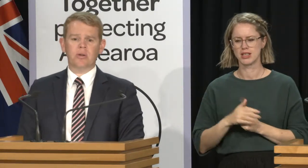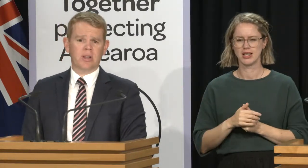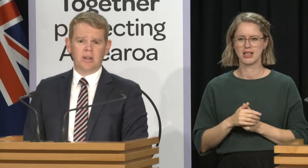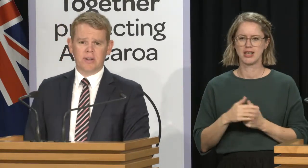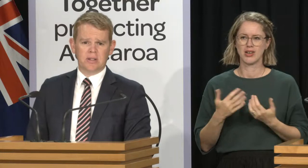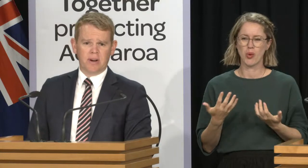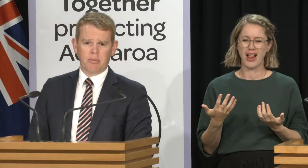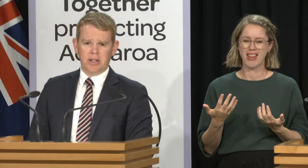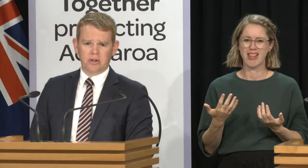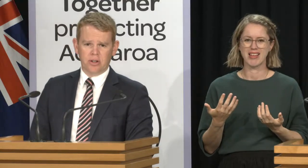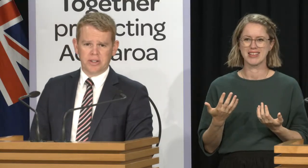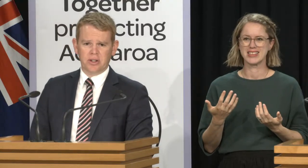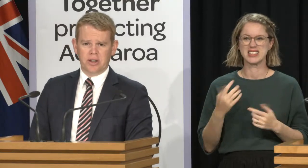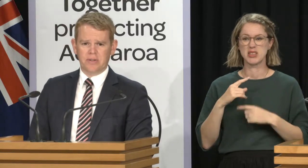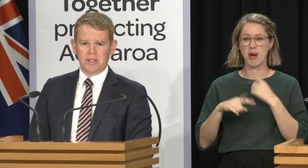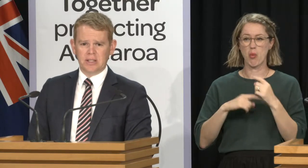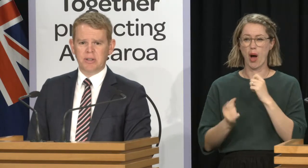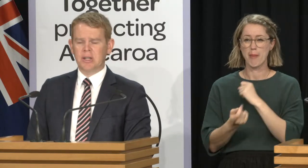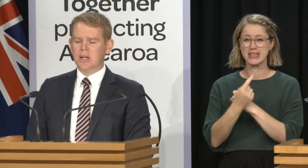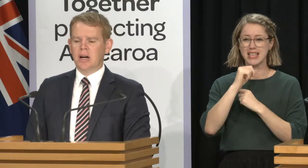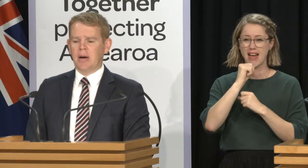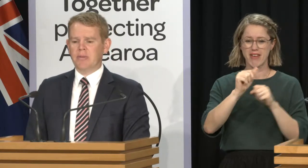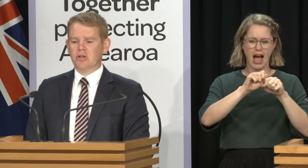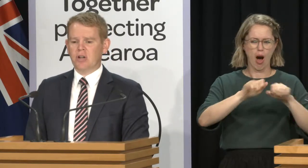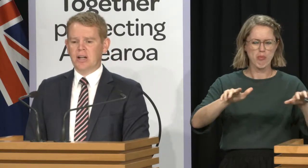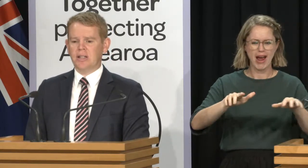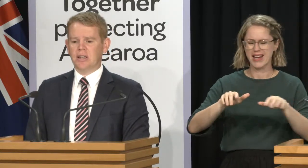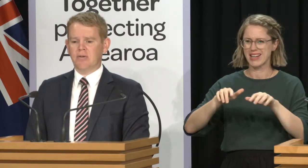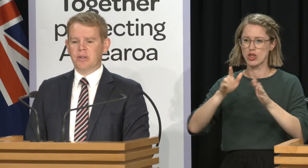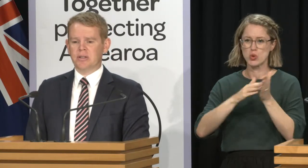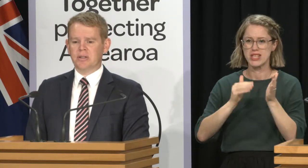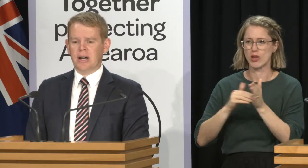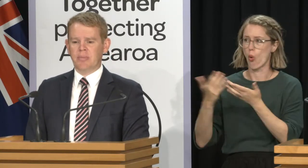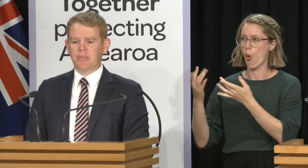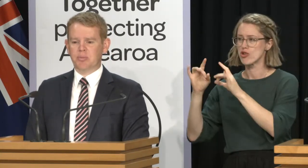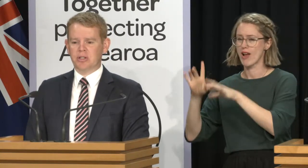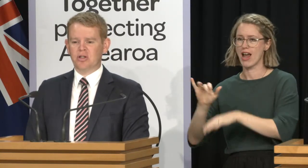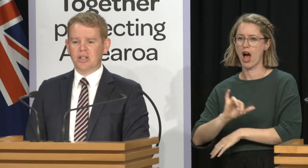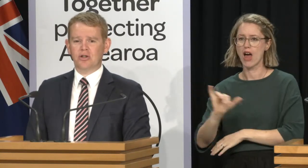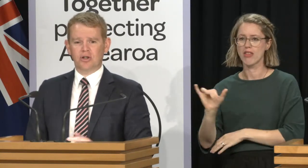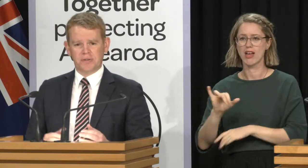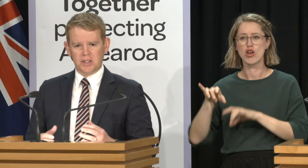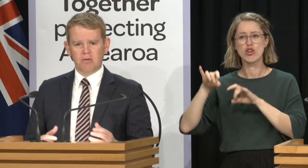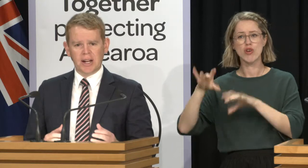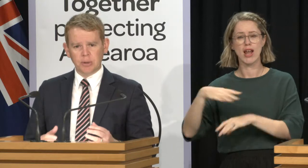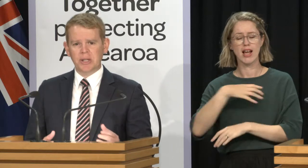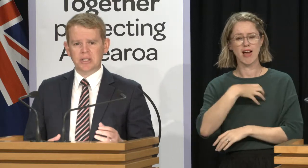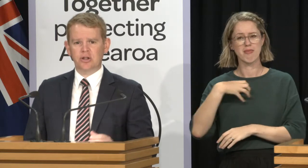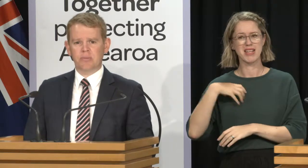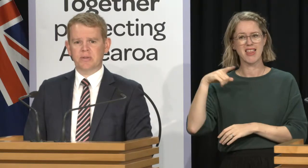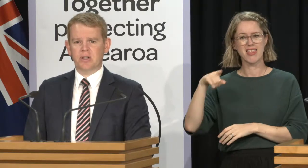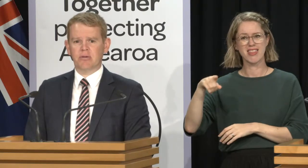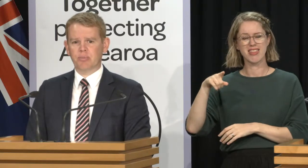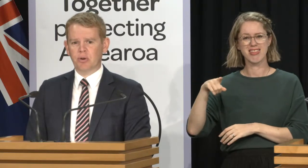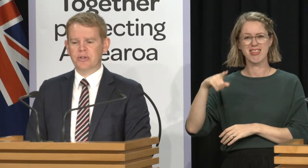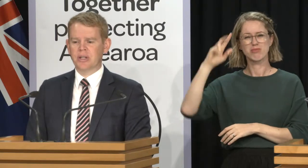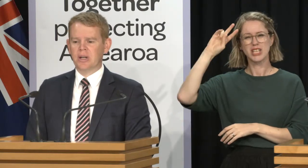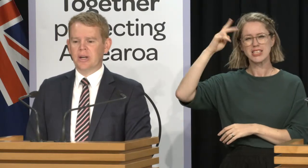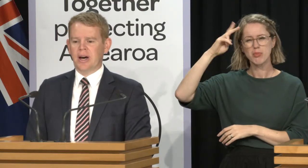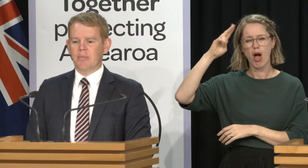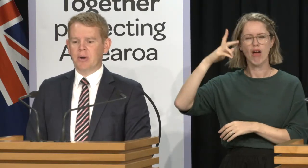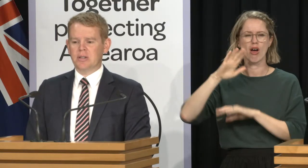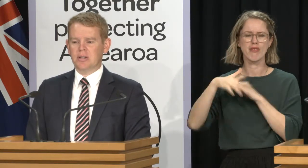what we do in the event of outbreaks on either side of the Tasman. The Australian government's position has shifted around a bit in terms of their